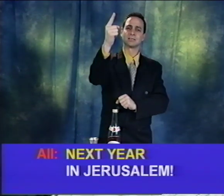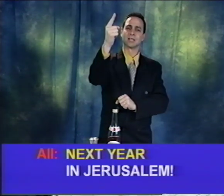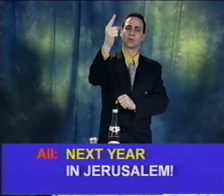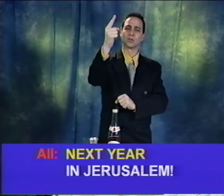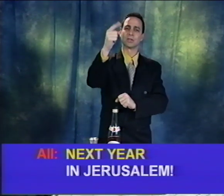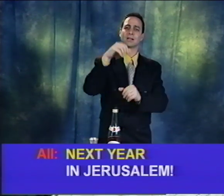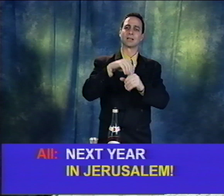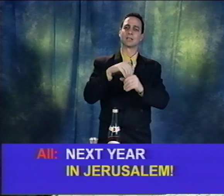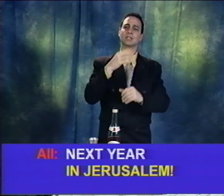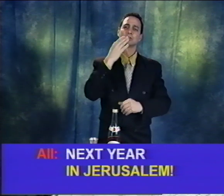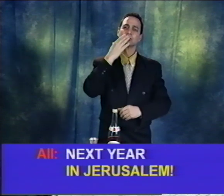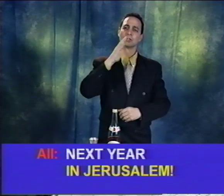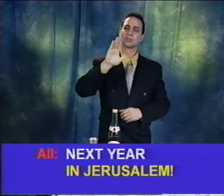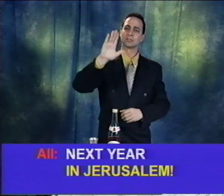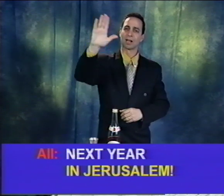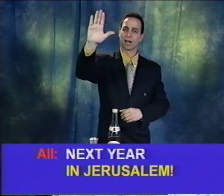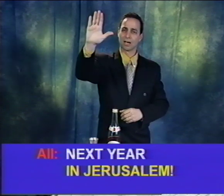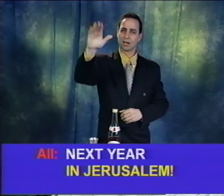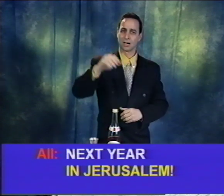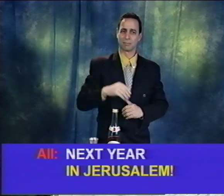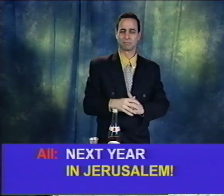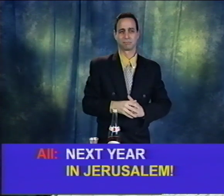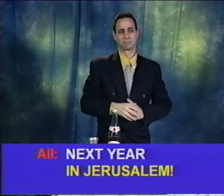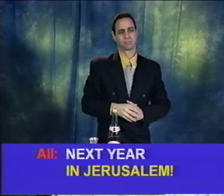Next year in Jerusalem.